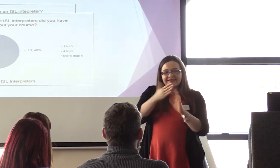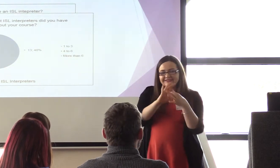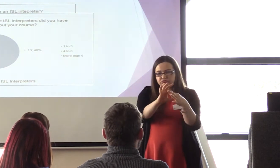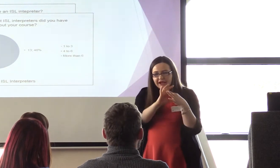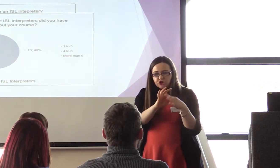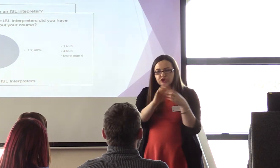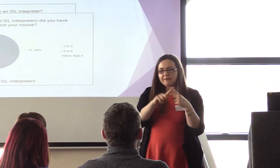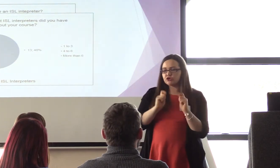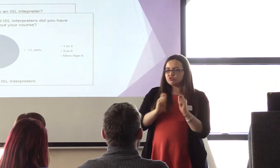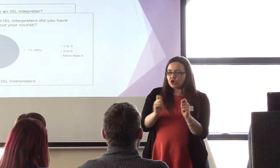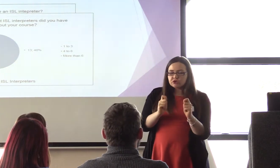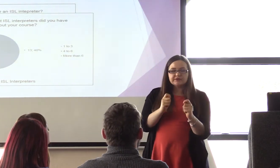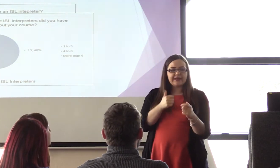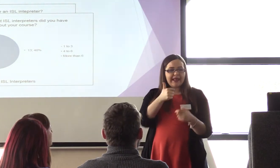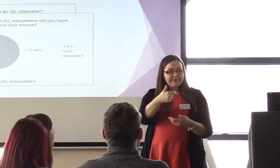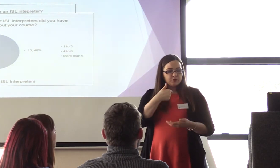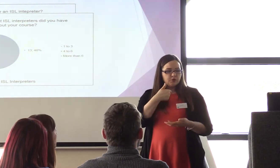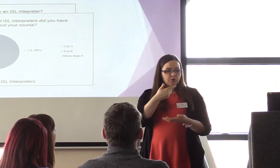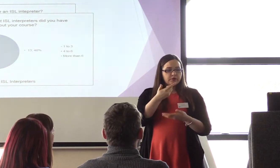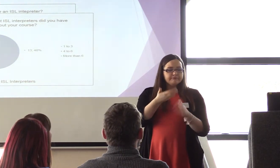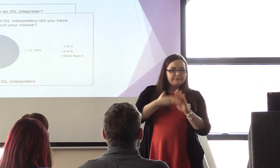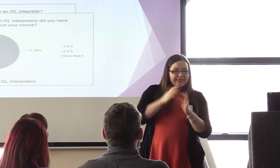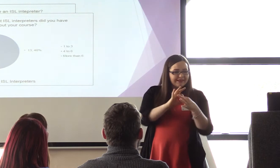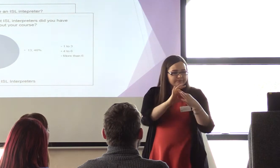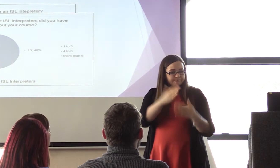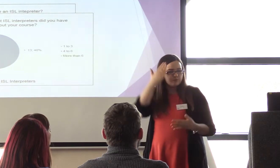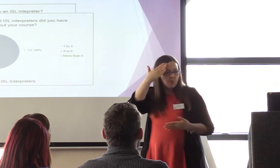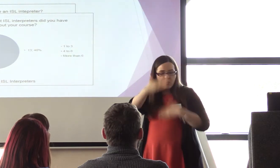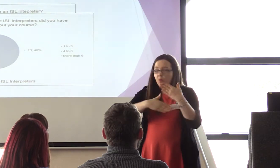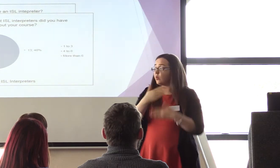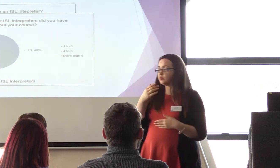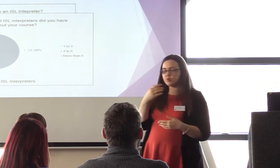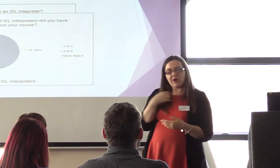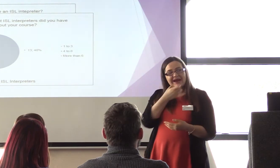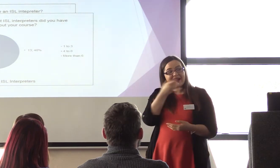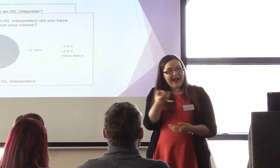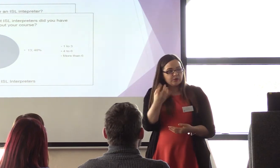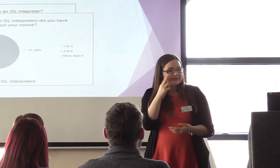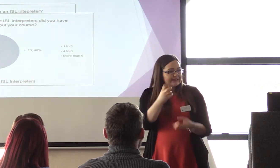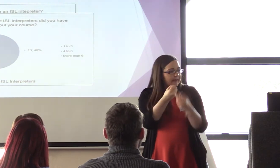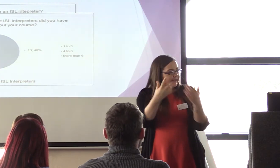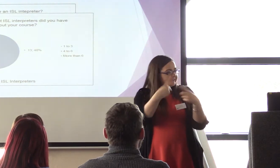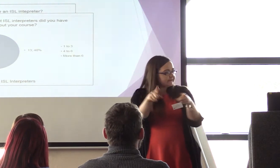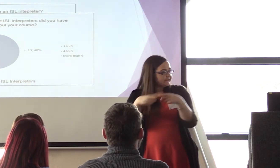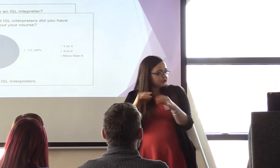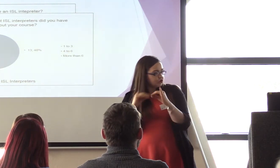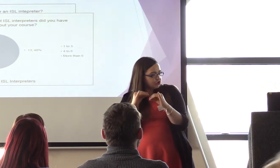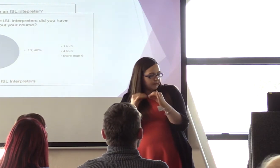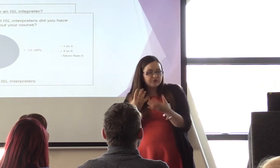know from my research the importance of building a relationship and a trust with the interpreter. And so that's why I